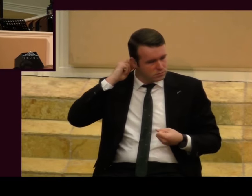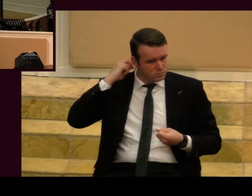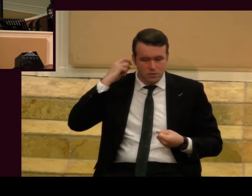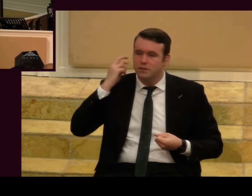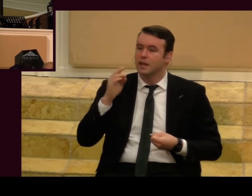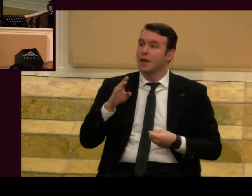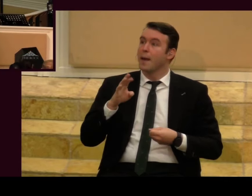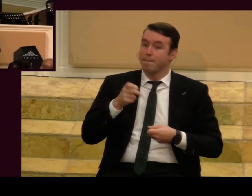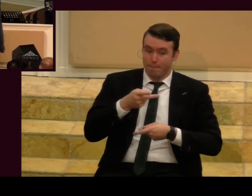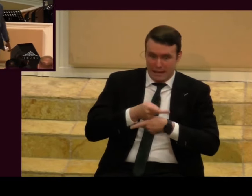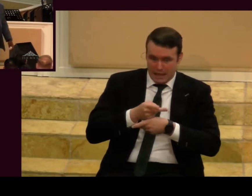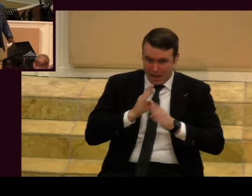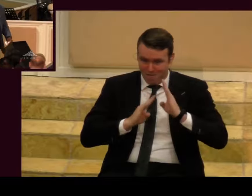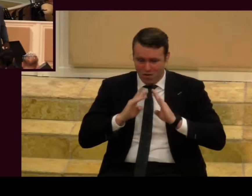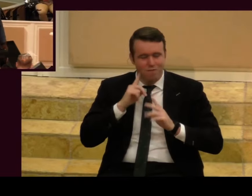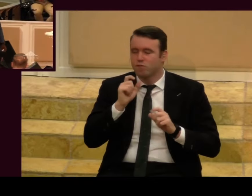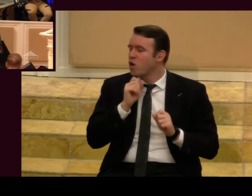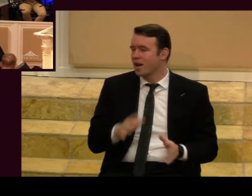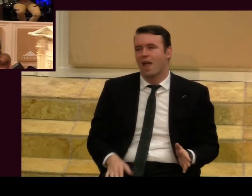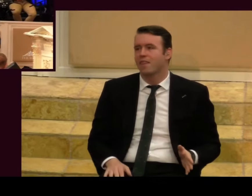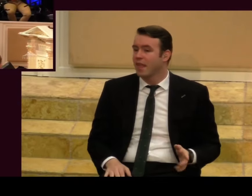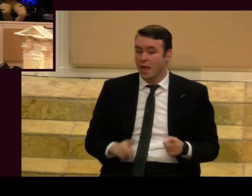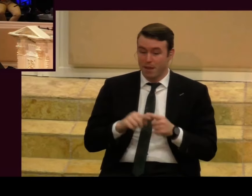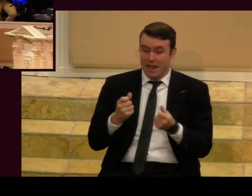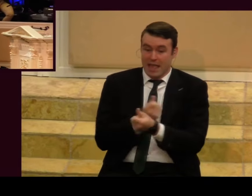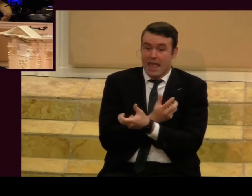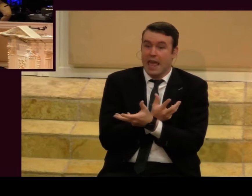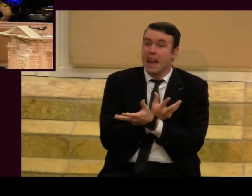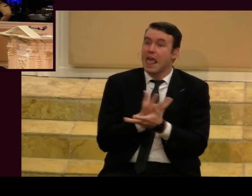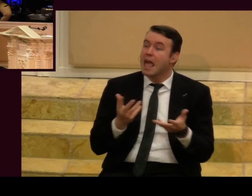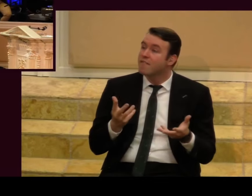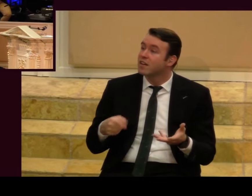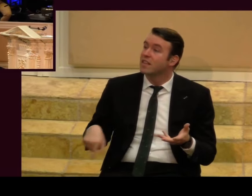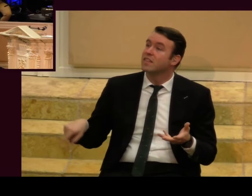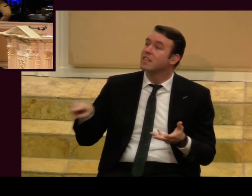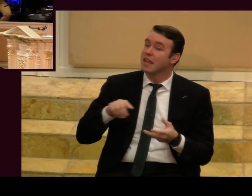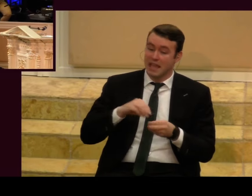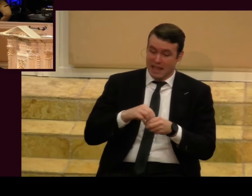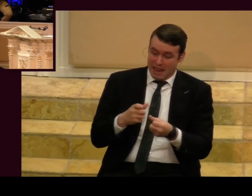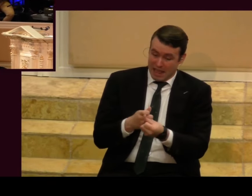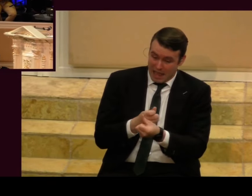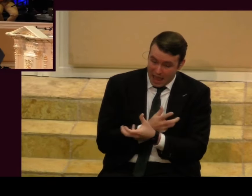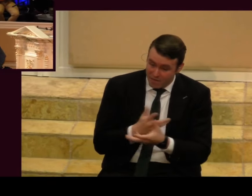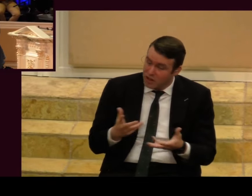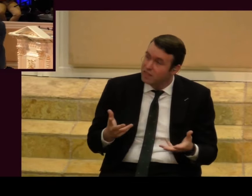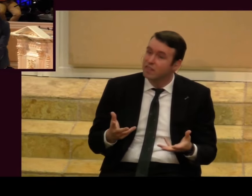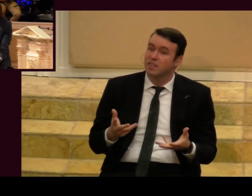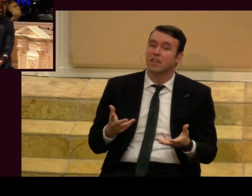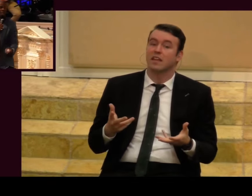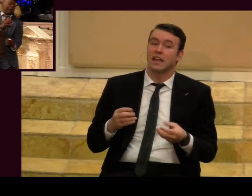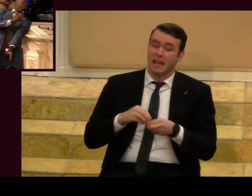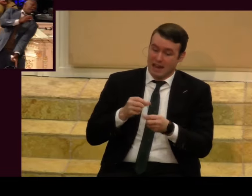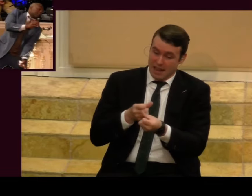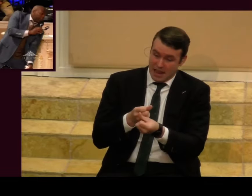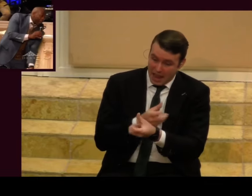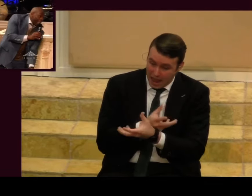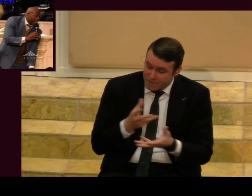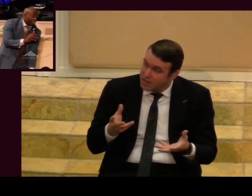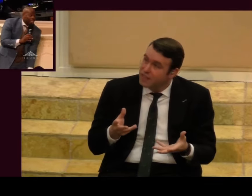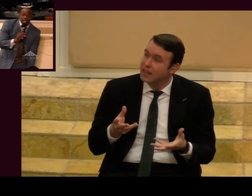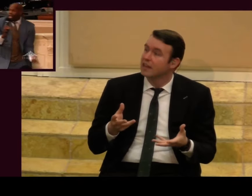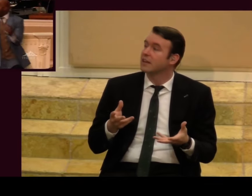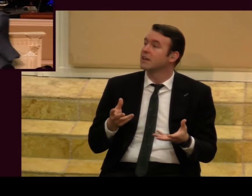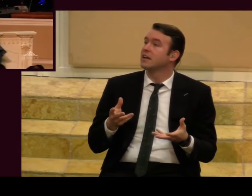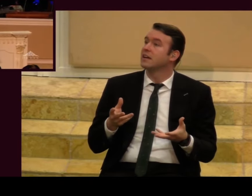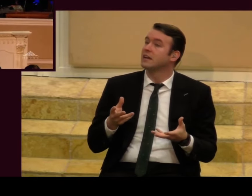But he said, be careful for nothing, but in everything, but in everything, but in